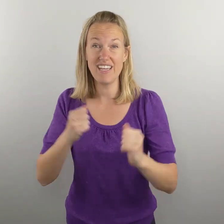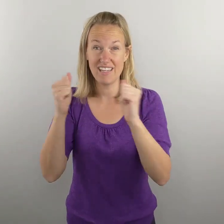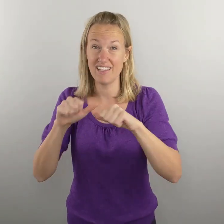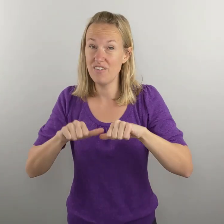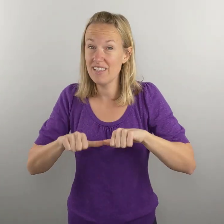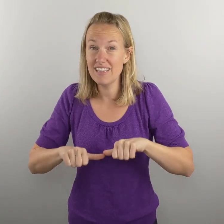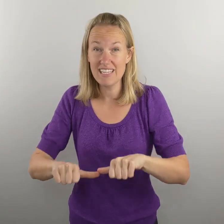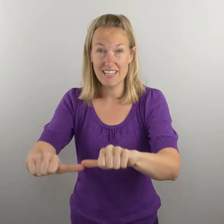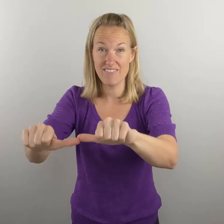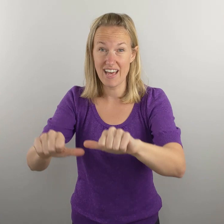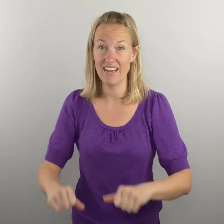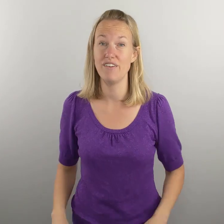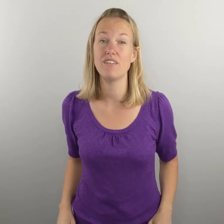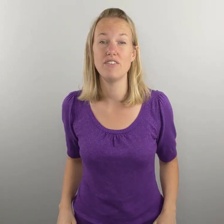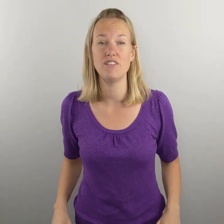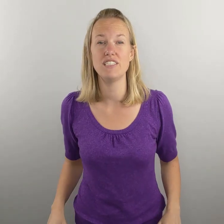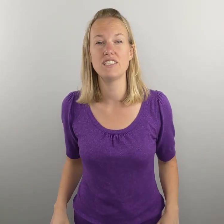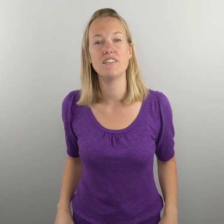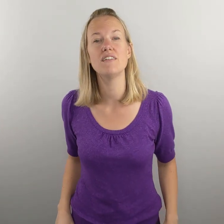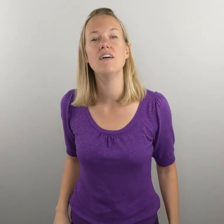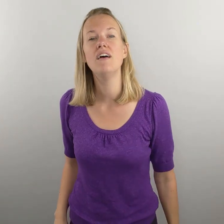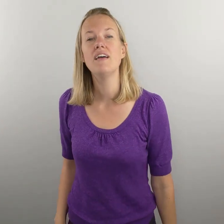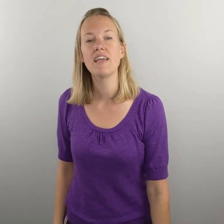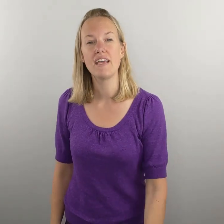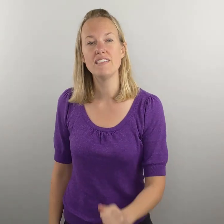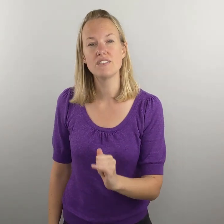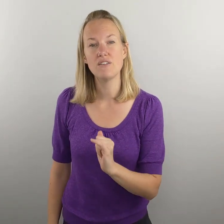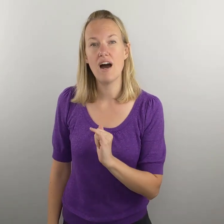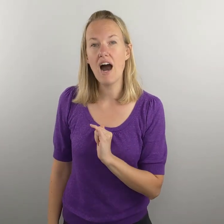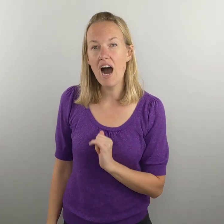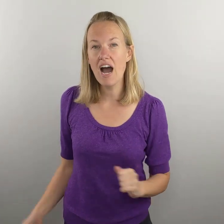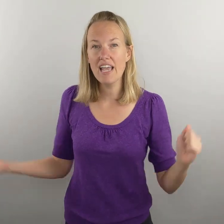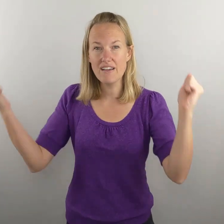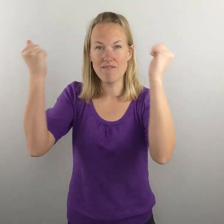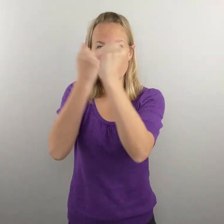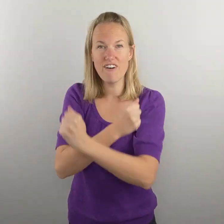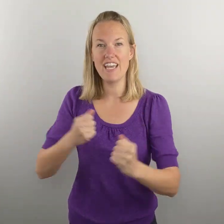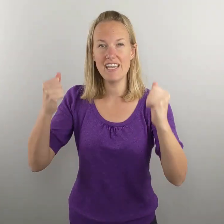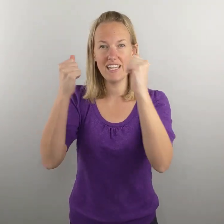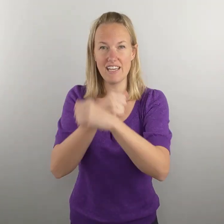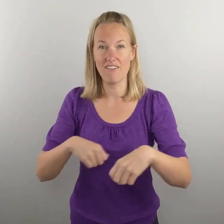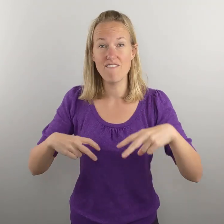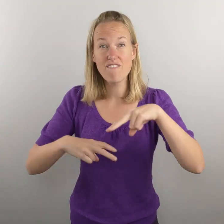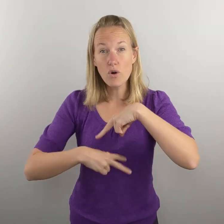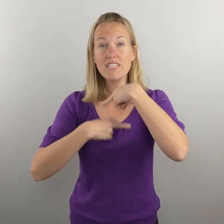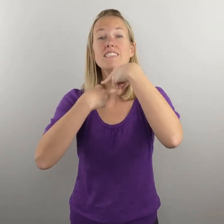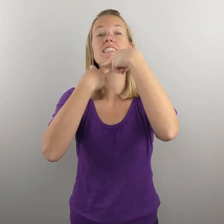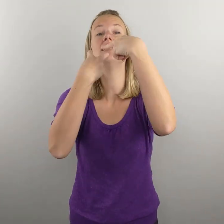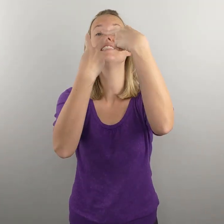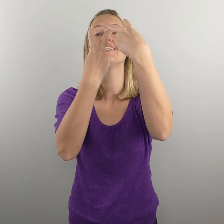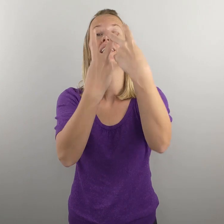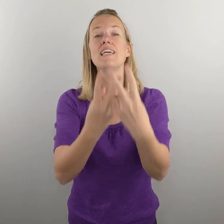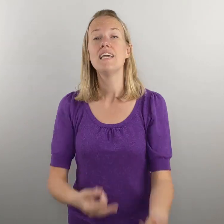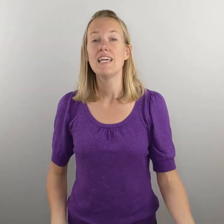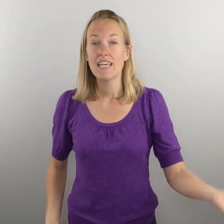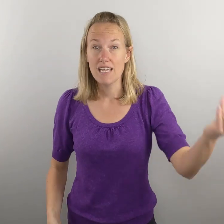fighting. You can leave that out if you need to. Okay, so I am fighting voices in